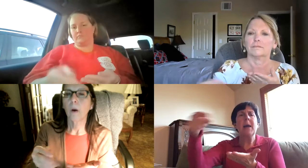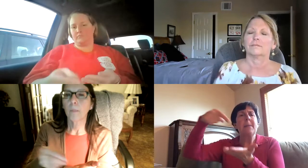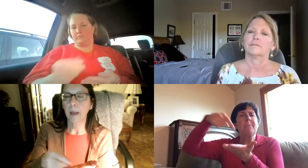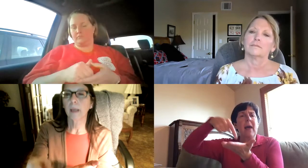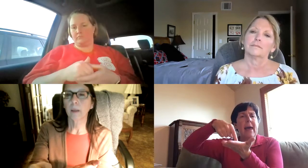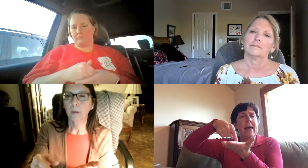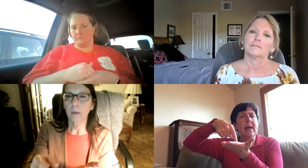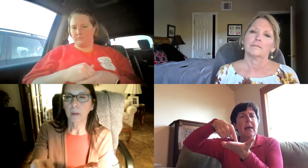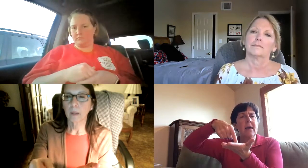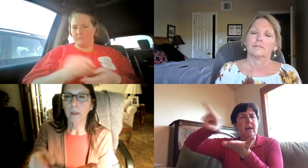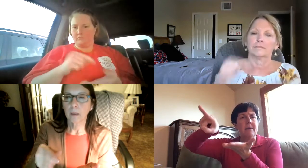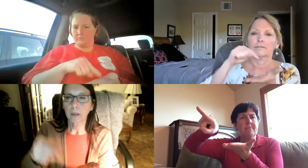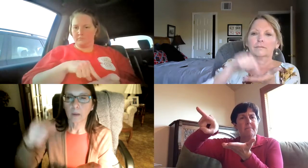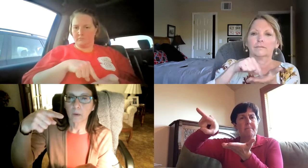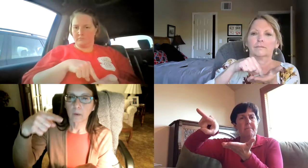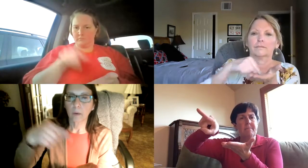buy, pay.